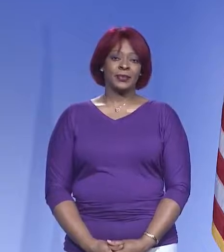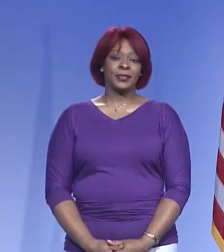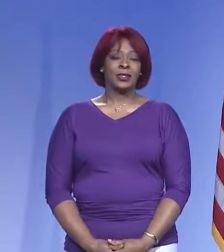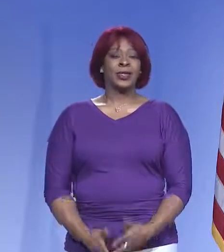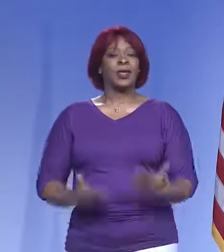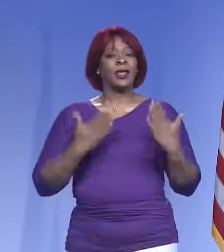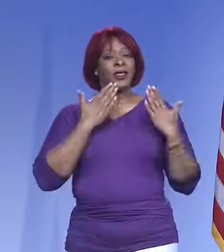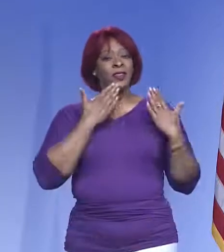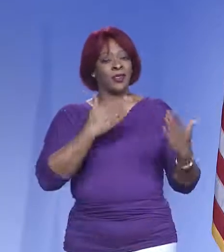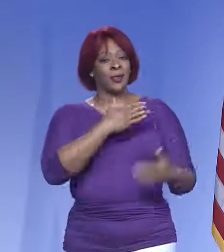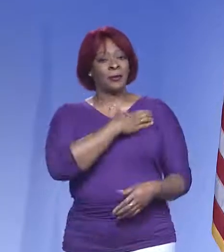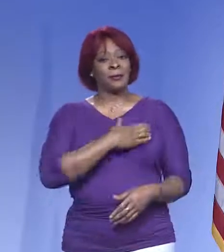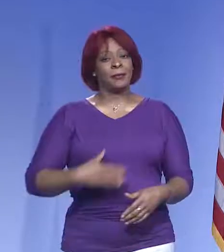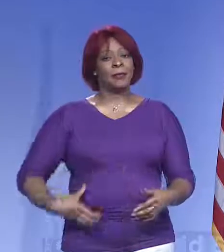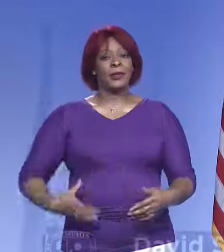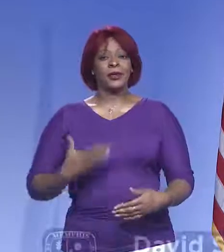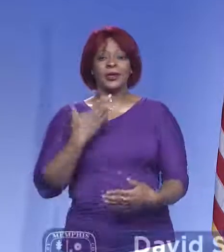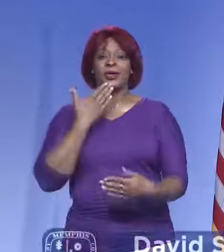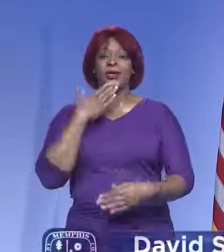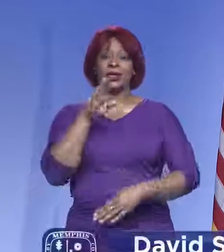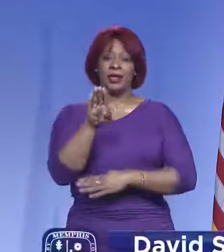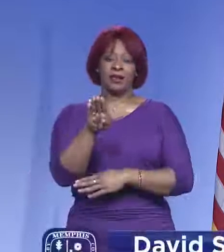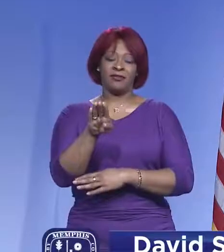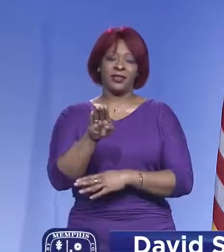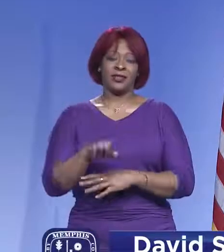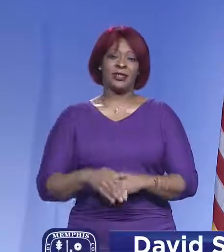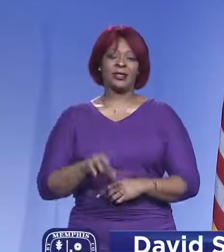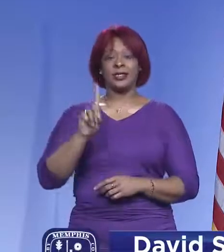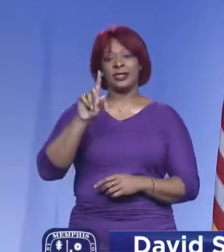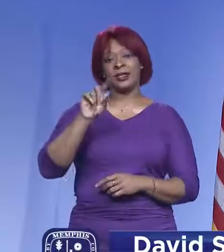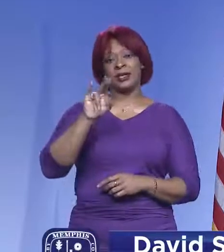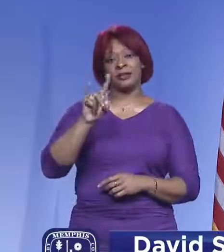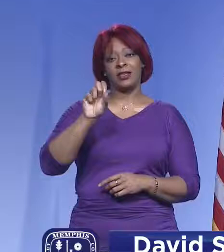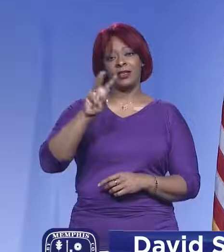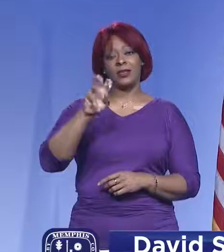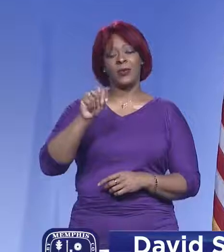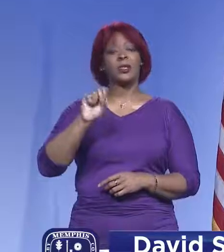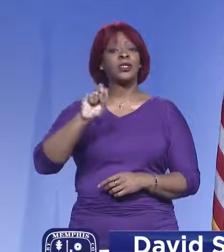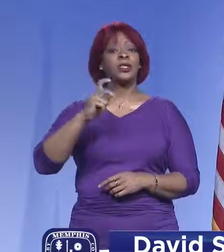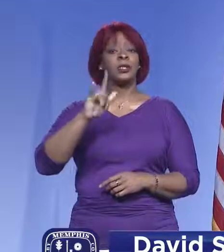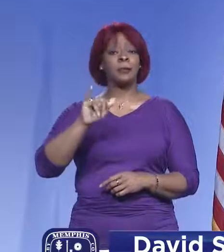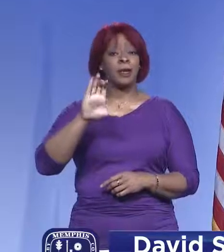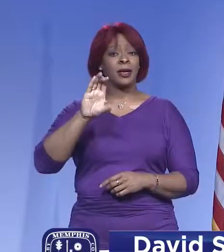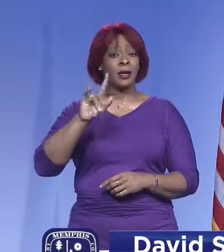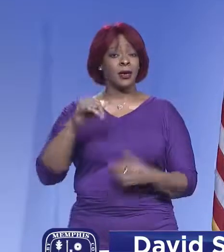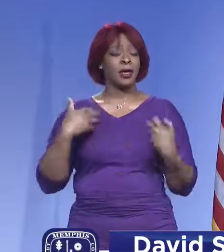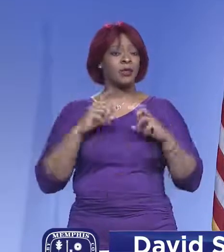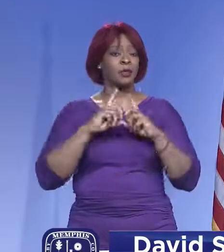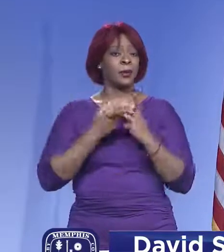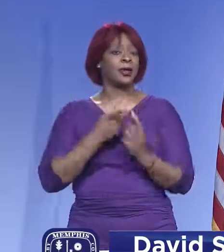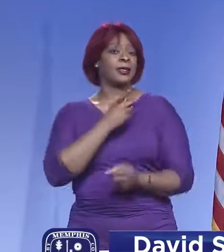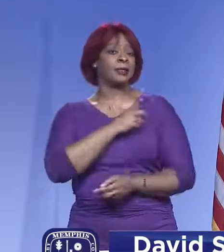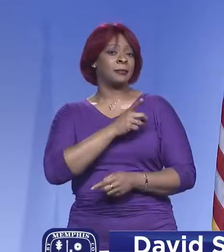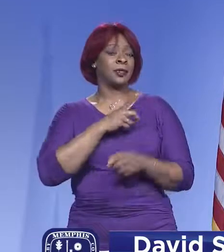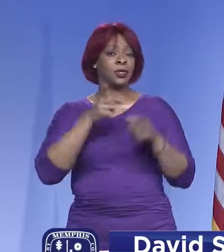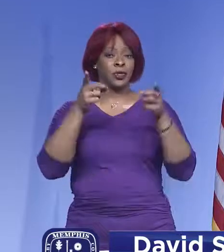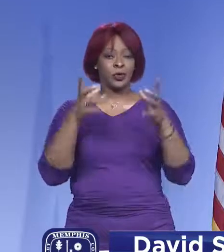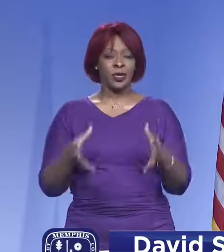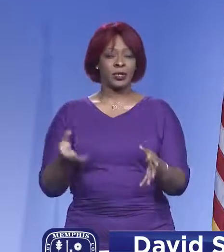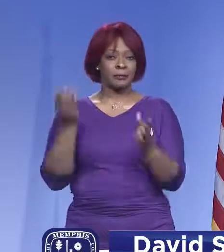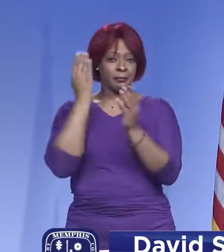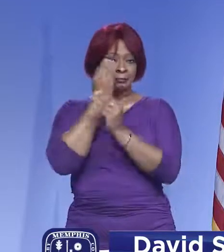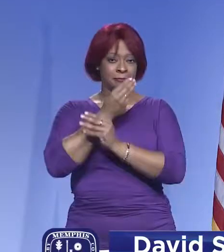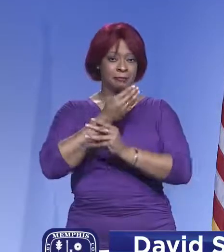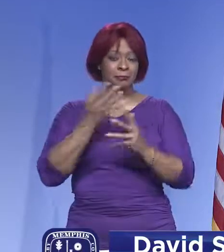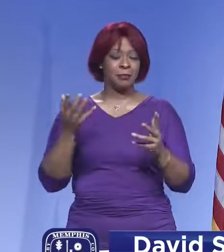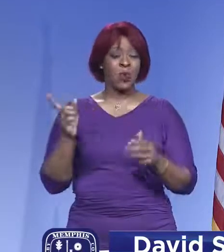Thank you, Mayor, and good afternoon. David Sweat, Shelby County Health Department Deputy Director. I'm here to give you an